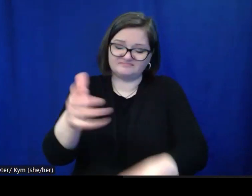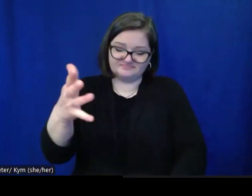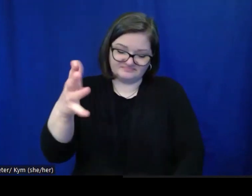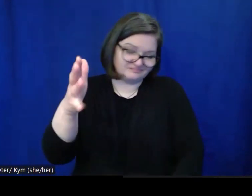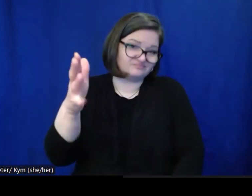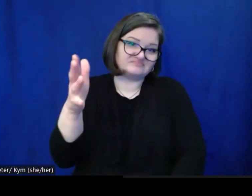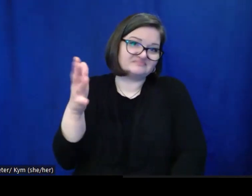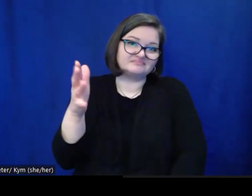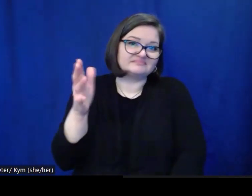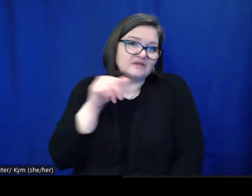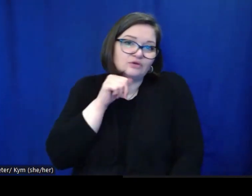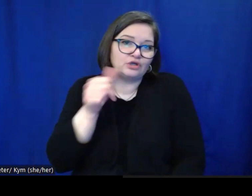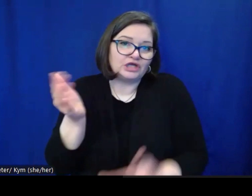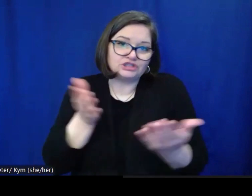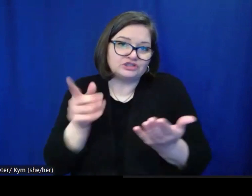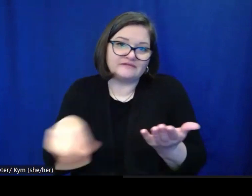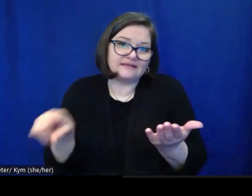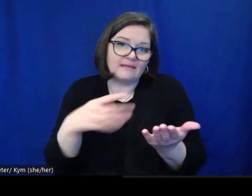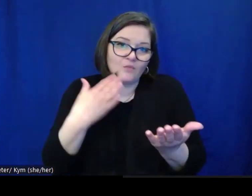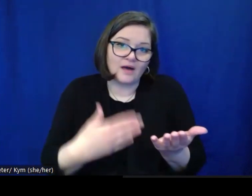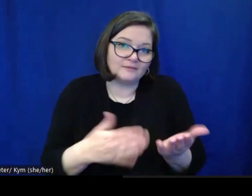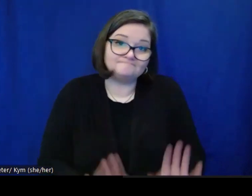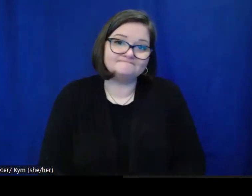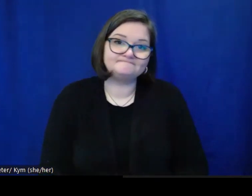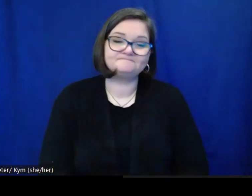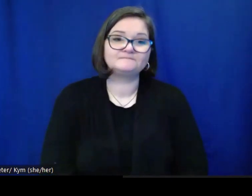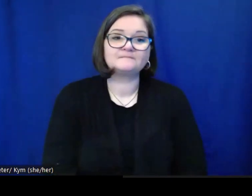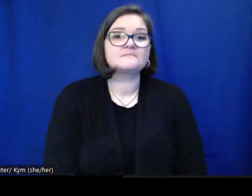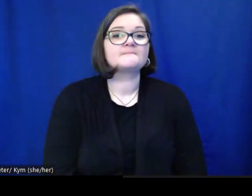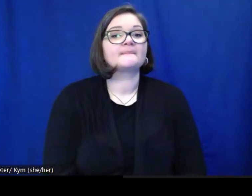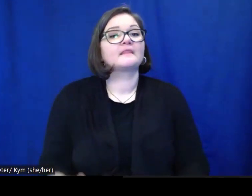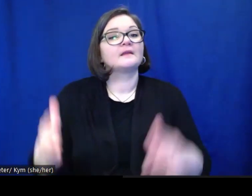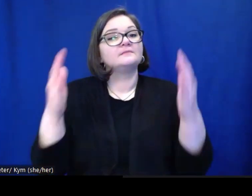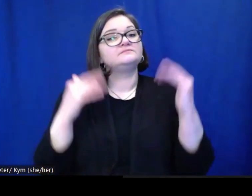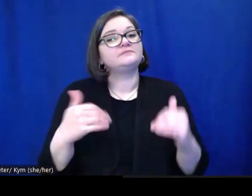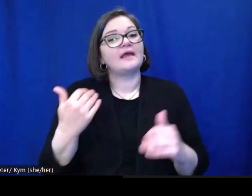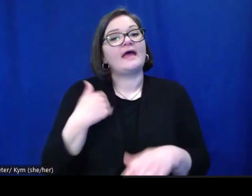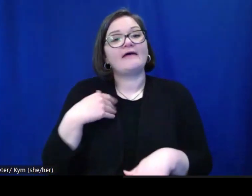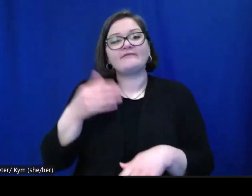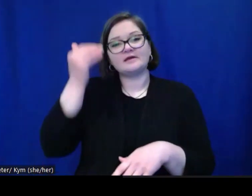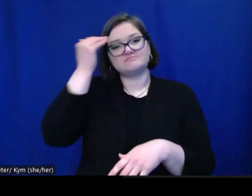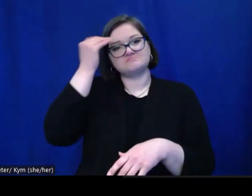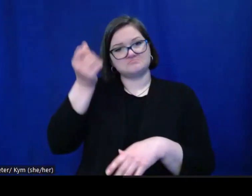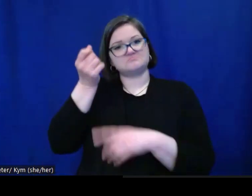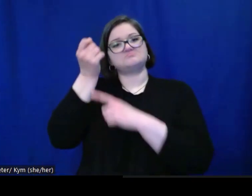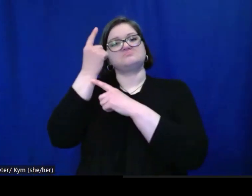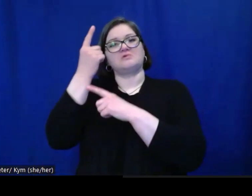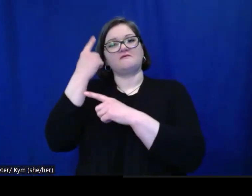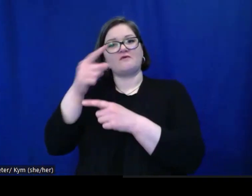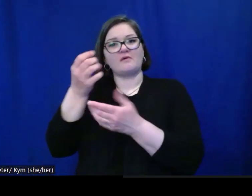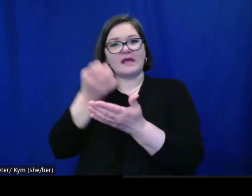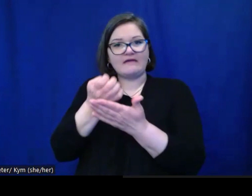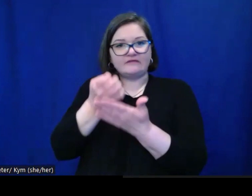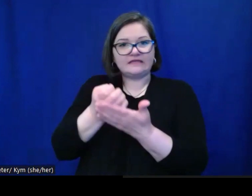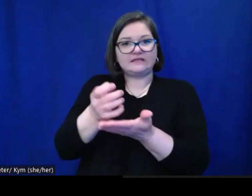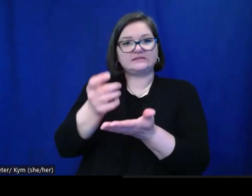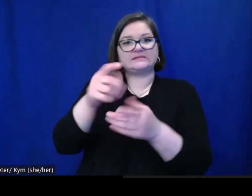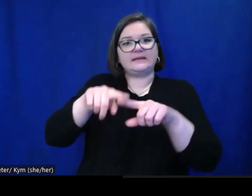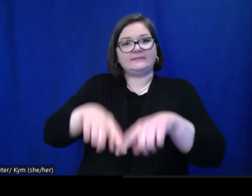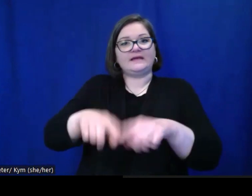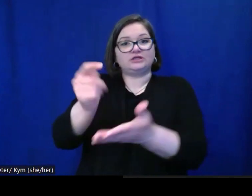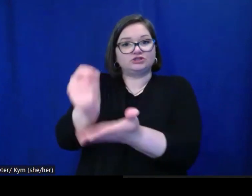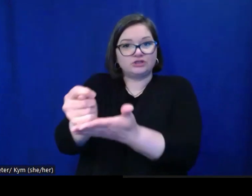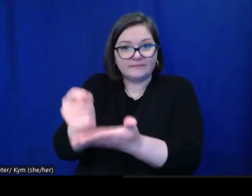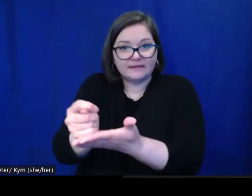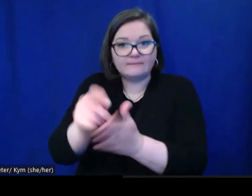going to be serving them. Have competency in evidence-based treatment protocols and modalities, or be able to